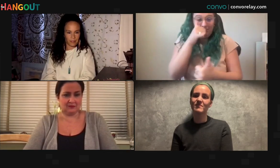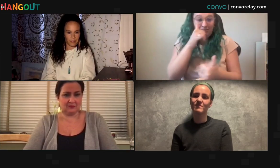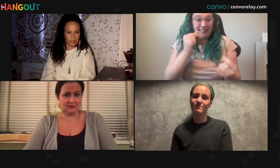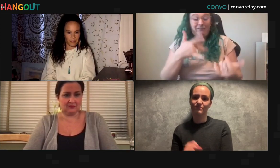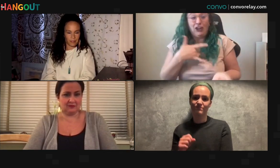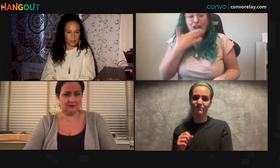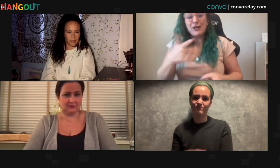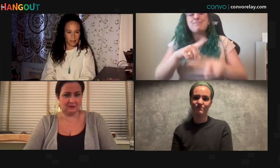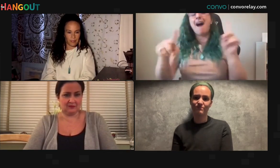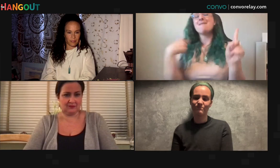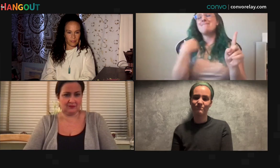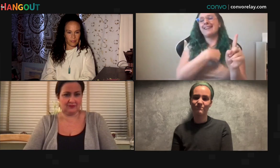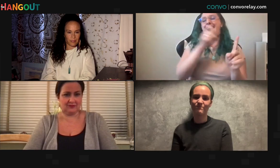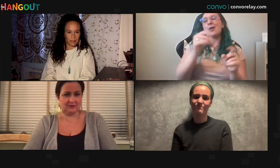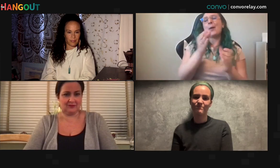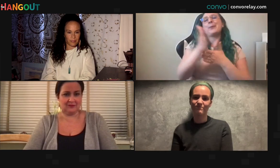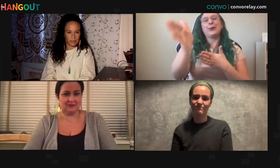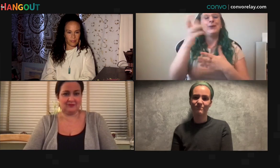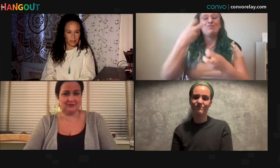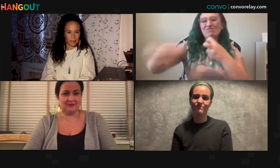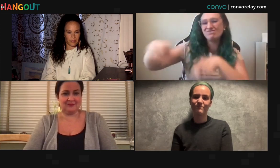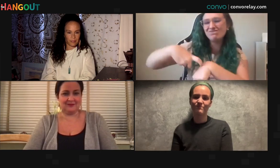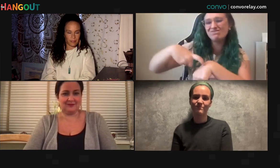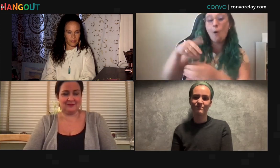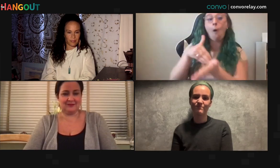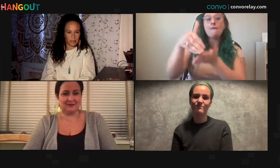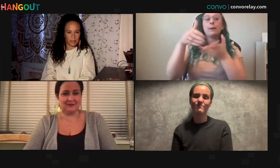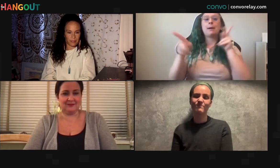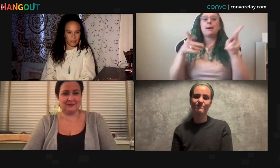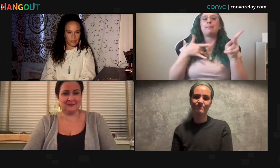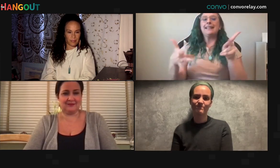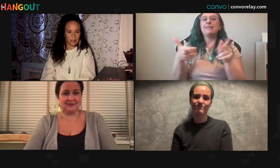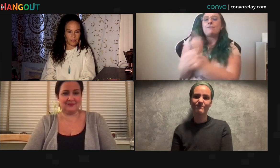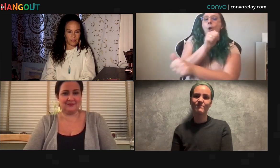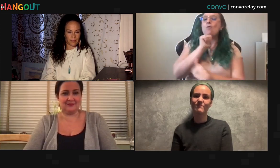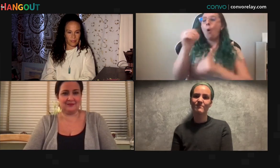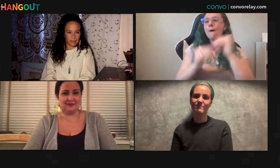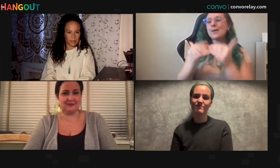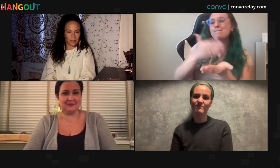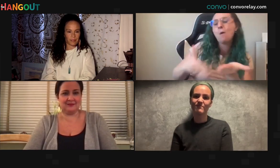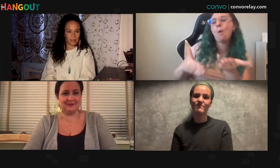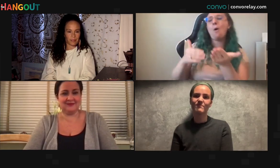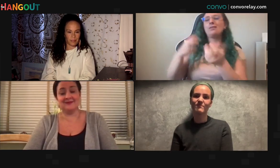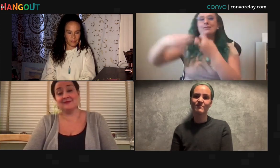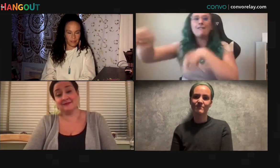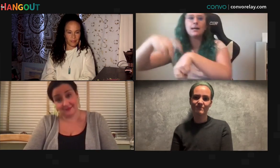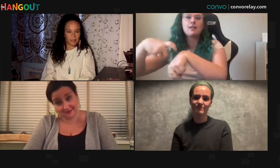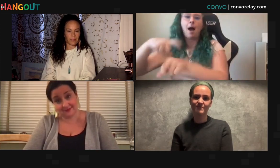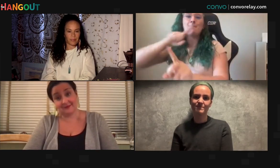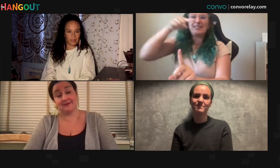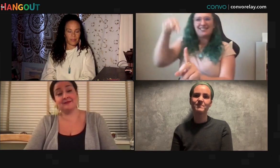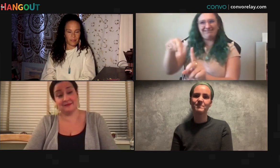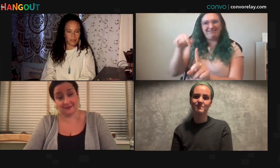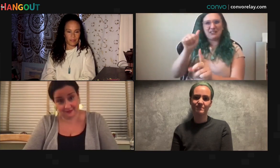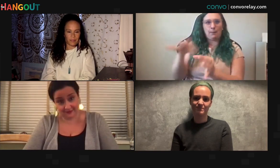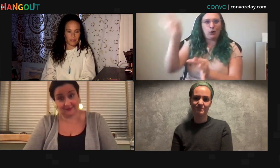what I would like to manifest. And I ended up starting this business. I did have to go through a really hard time first, a